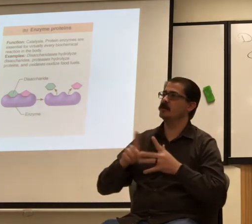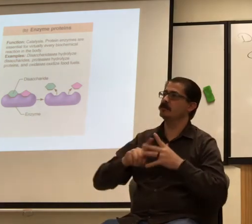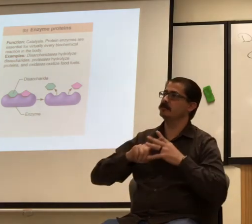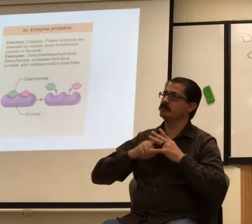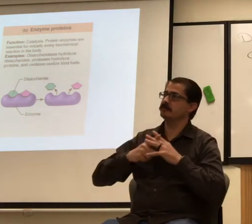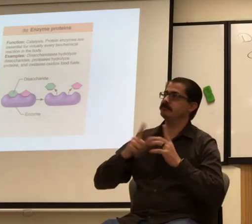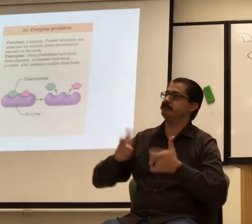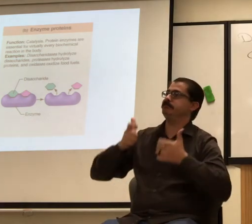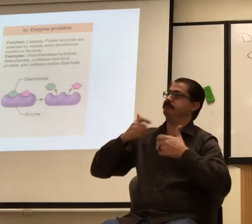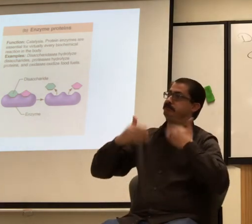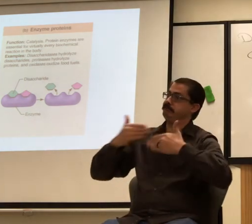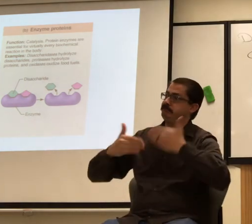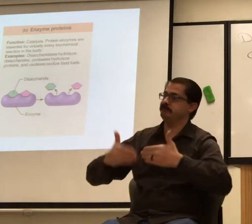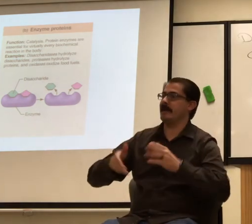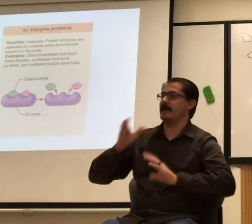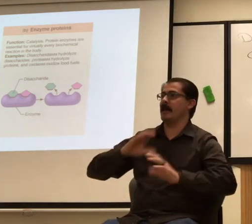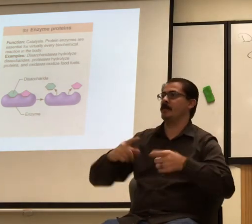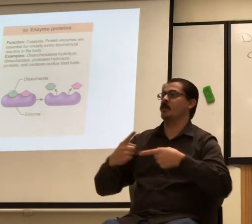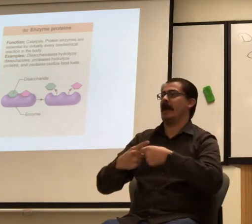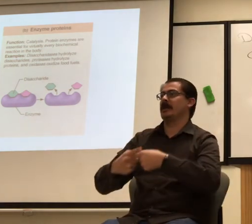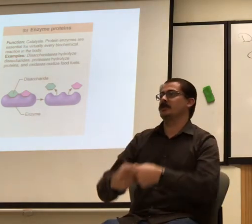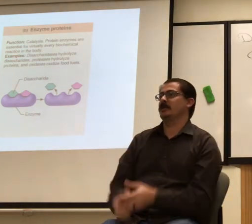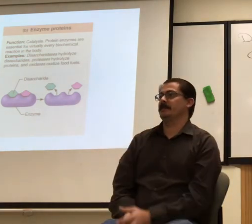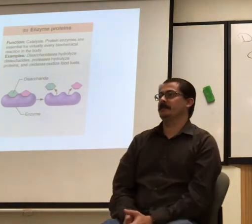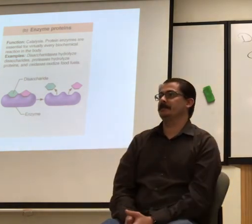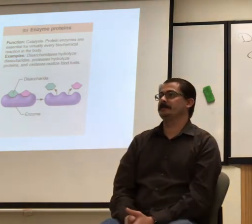chemical reactions